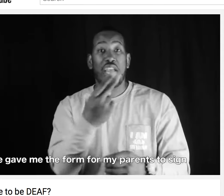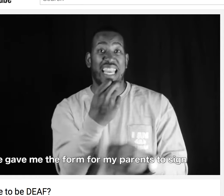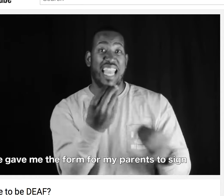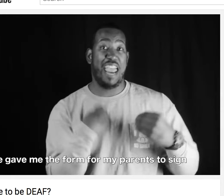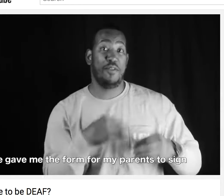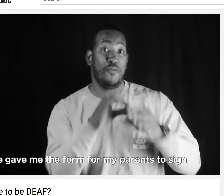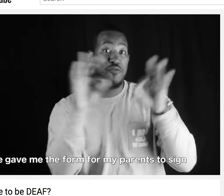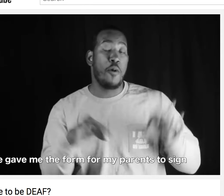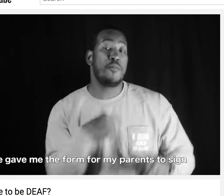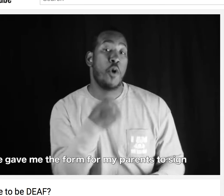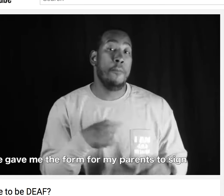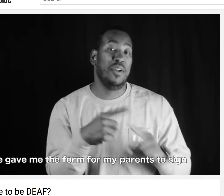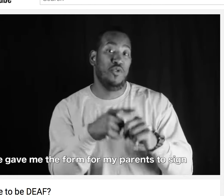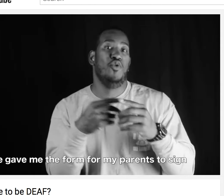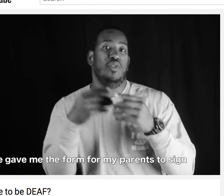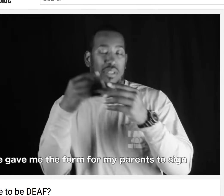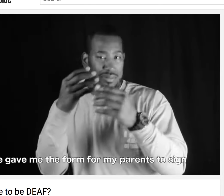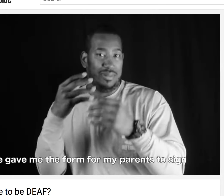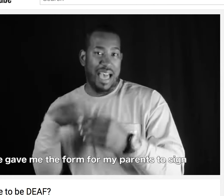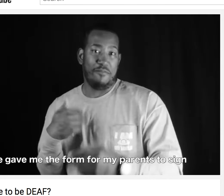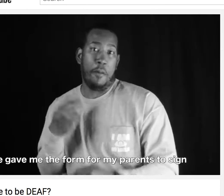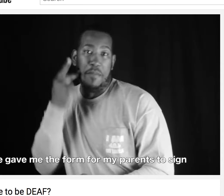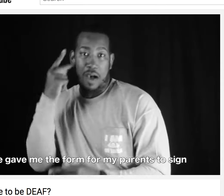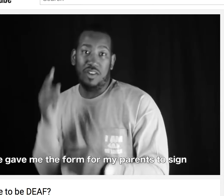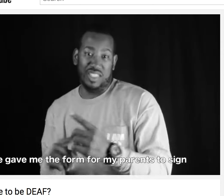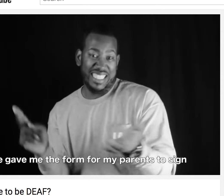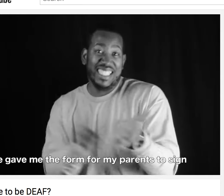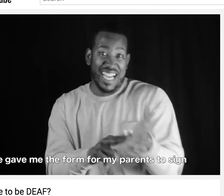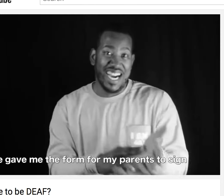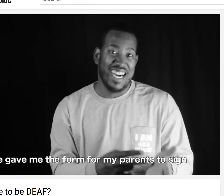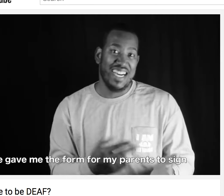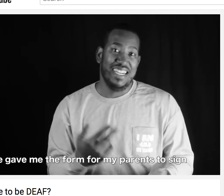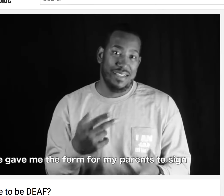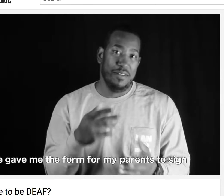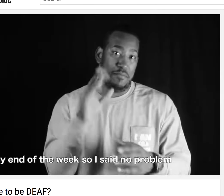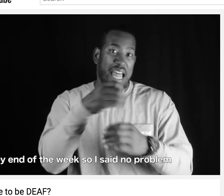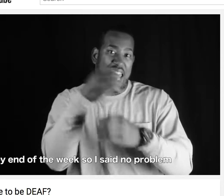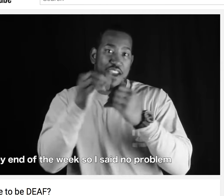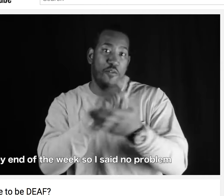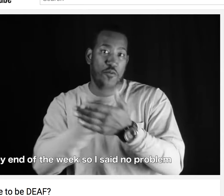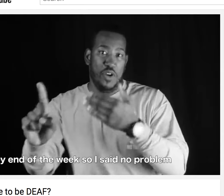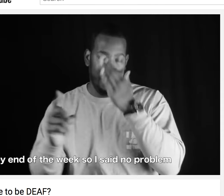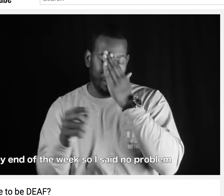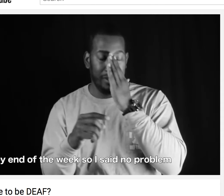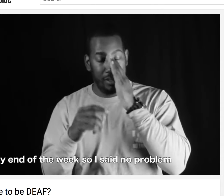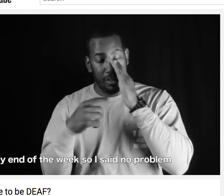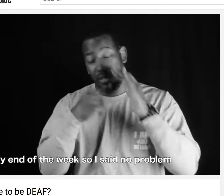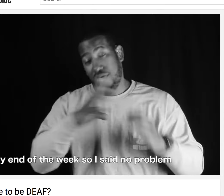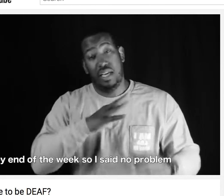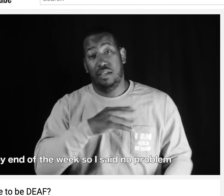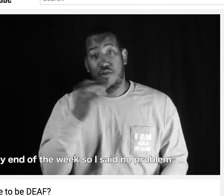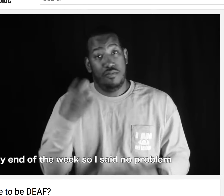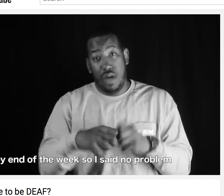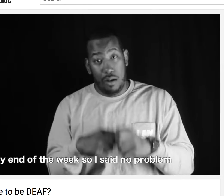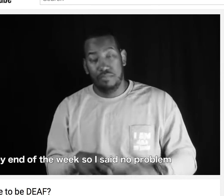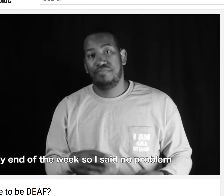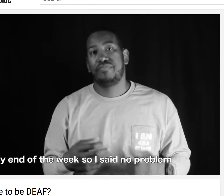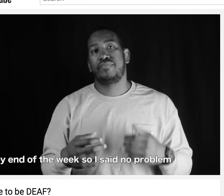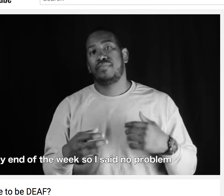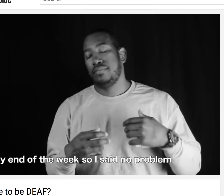me to go to the dorm. He gave me a form to have my parents sign. So I had them fill it out. It